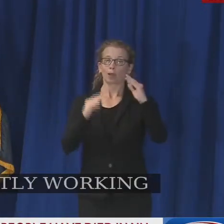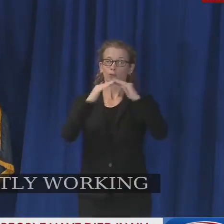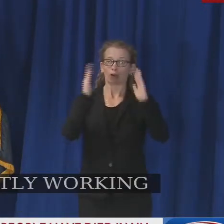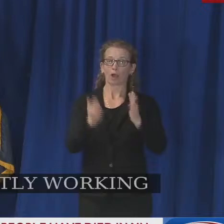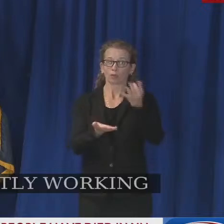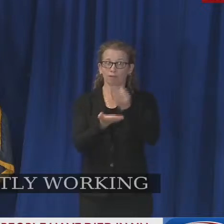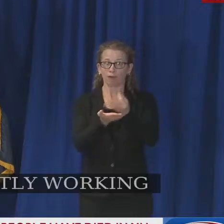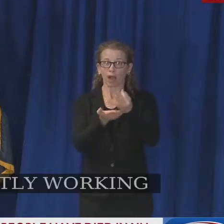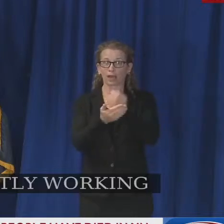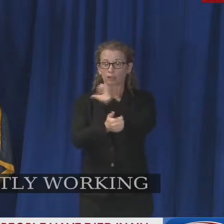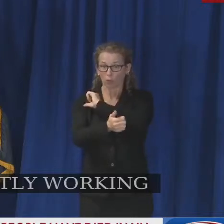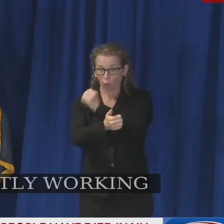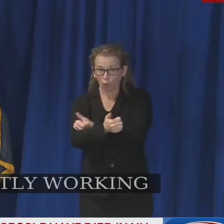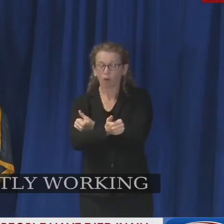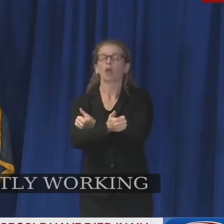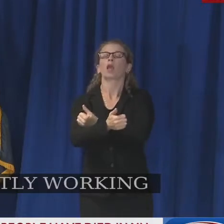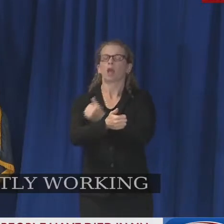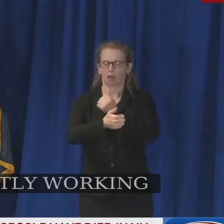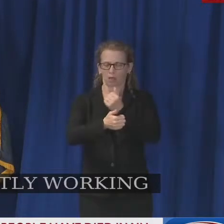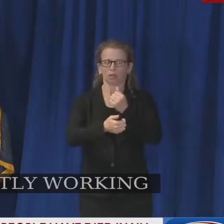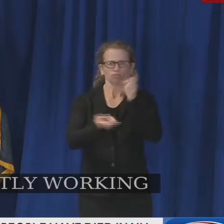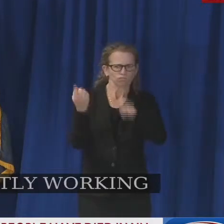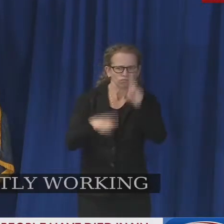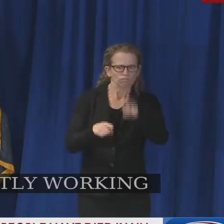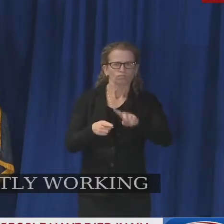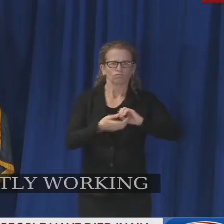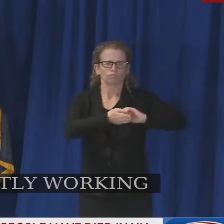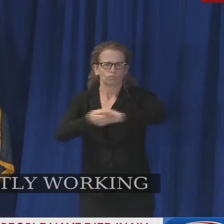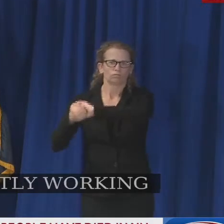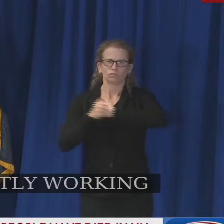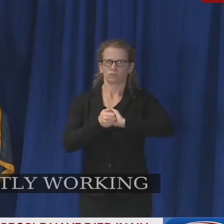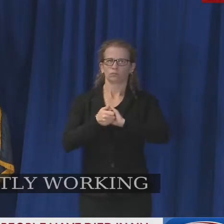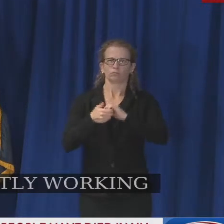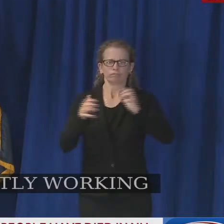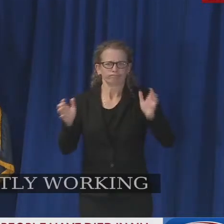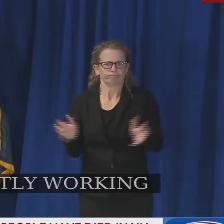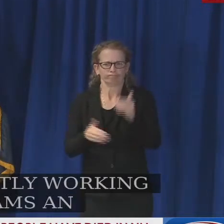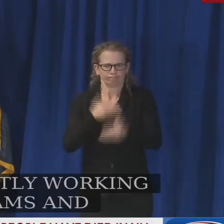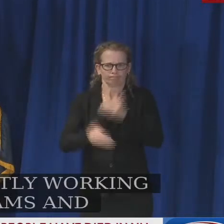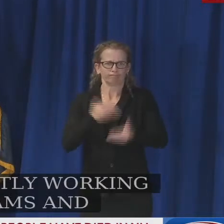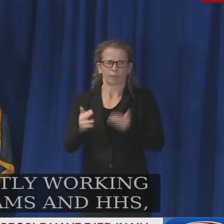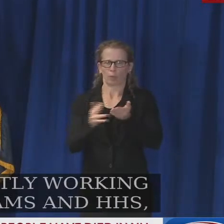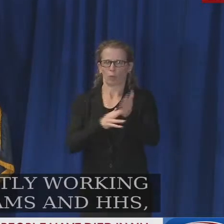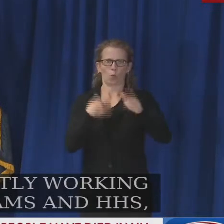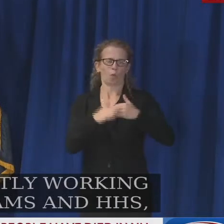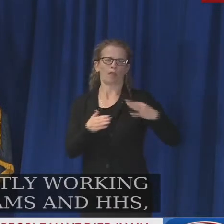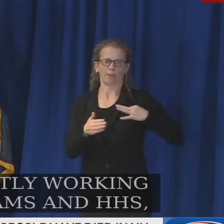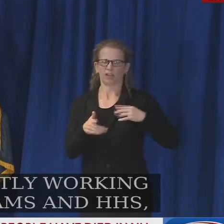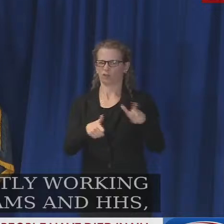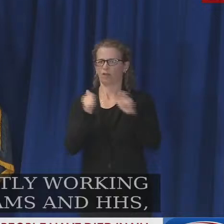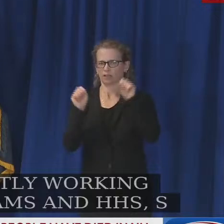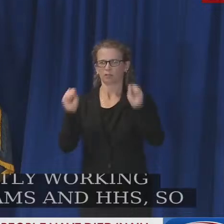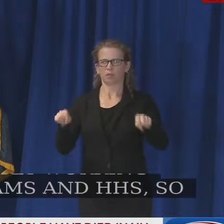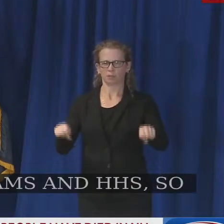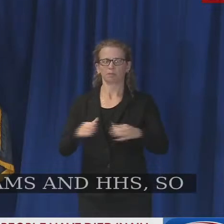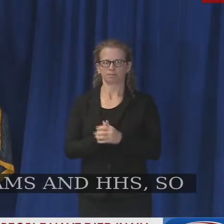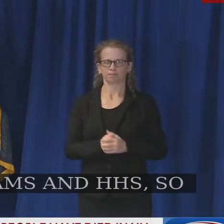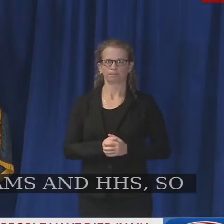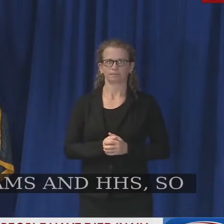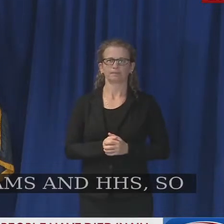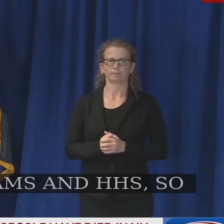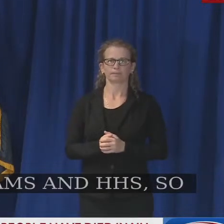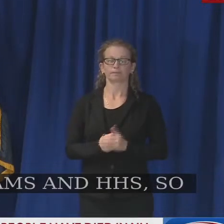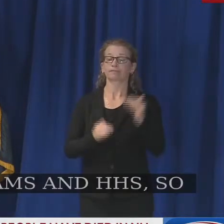with the CAP agency. So a lot of folks, a lot of hands on deck to make sure that we're processing these as fast as we possibly can.